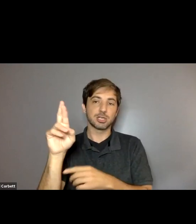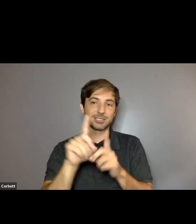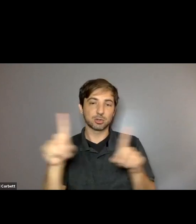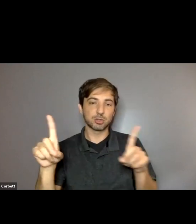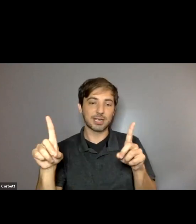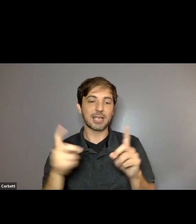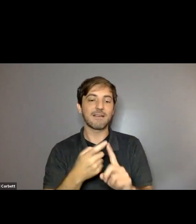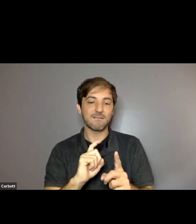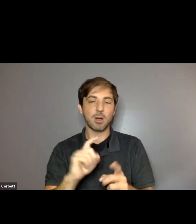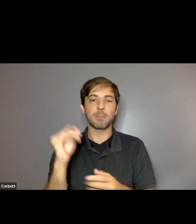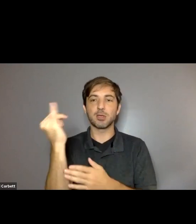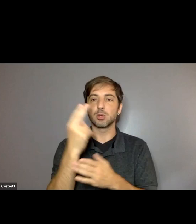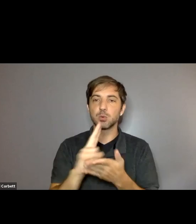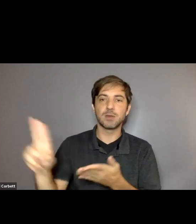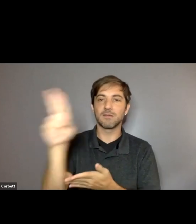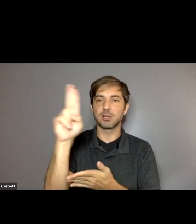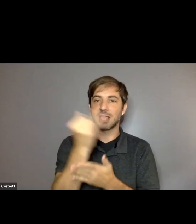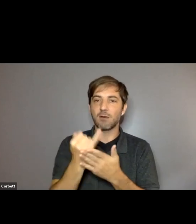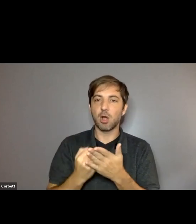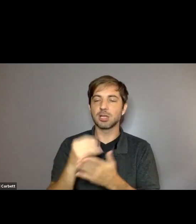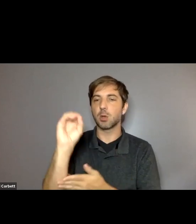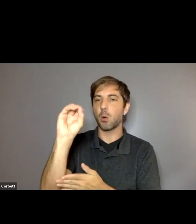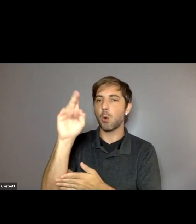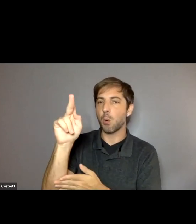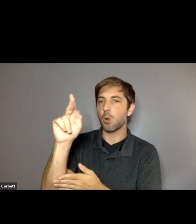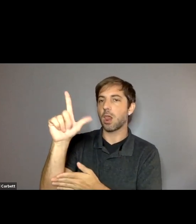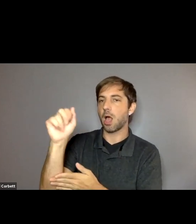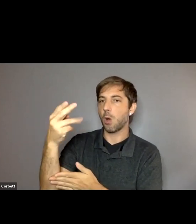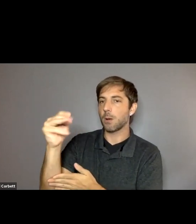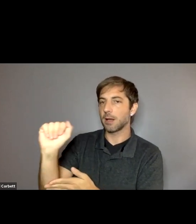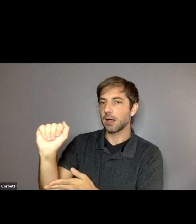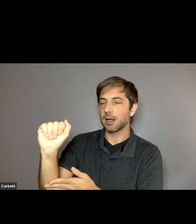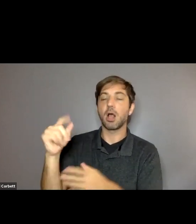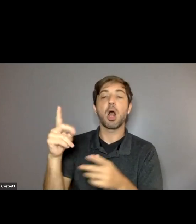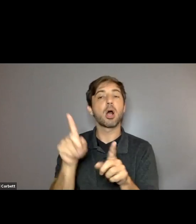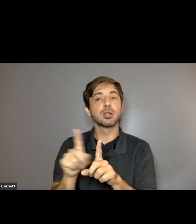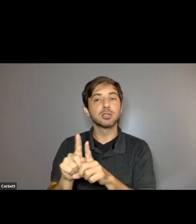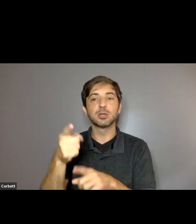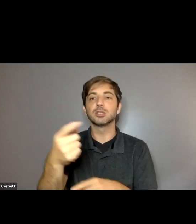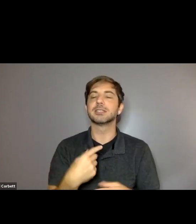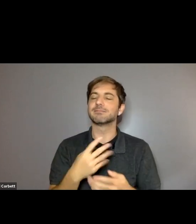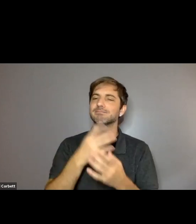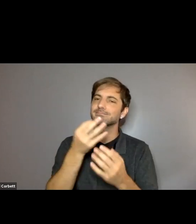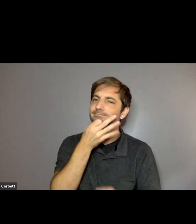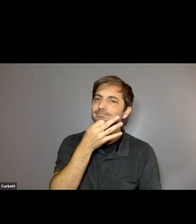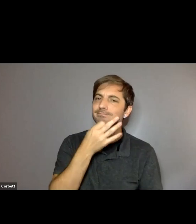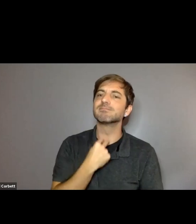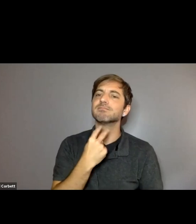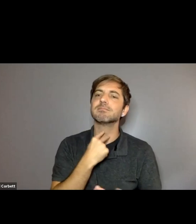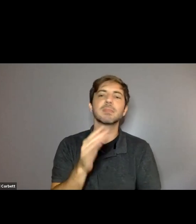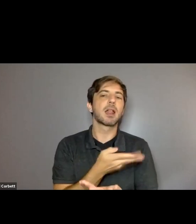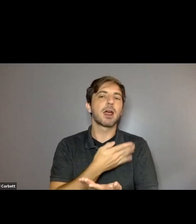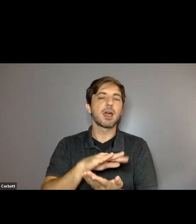the University of Art, Oklahoma. In addition, Beth is a talented vocalist and musician. She is part of the Eastern